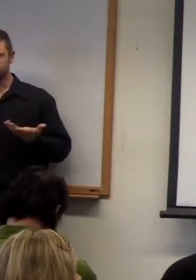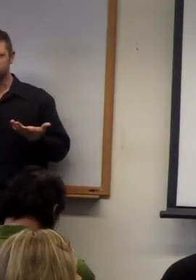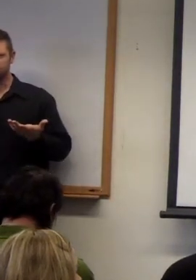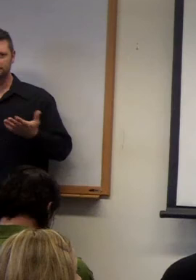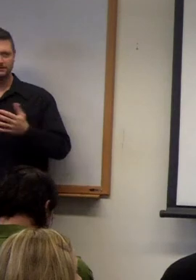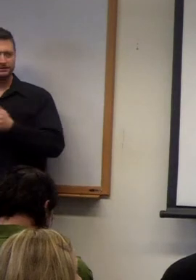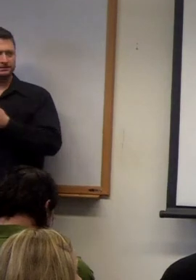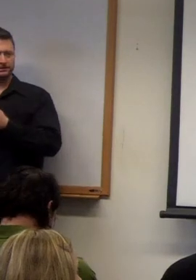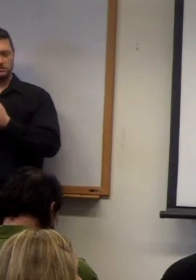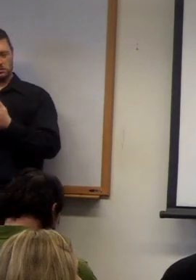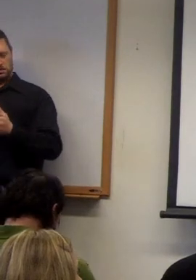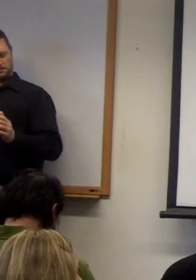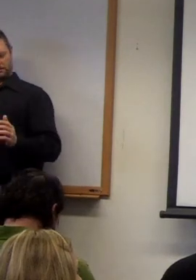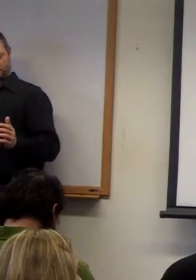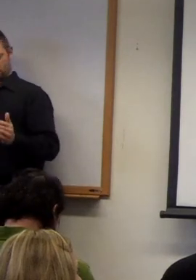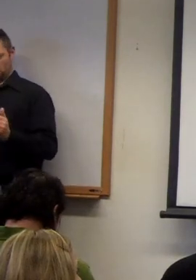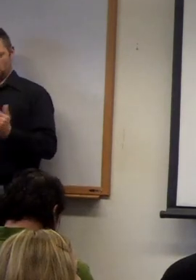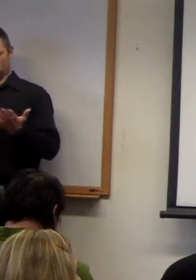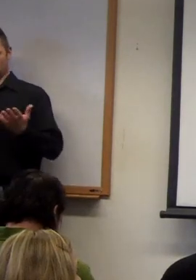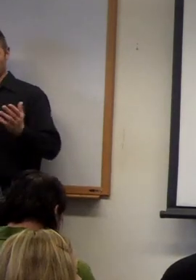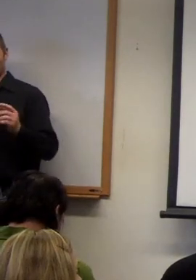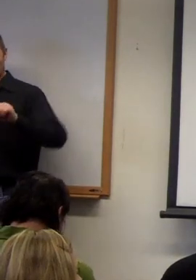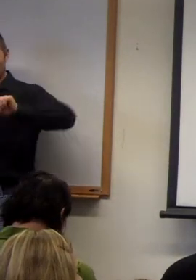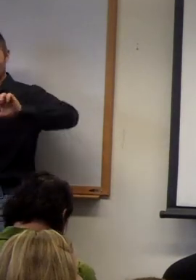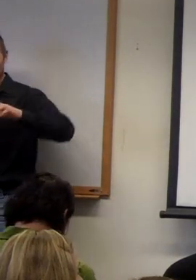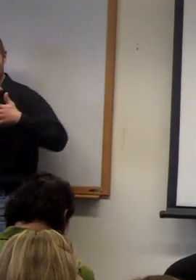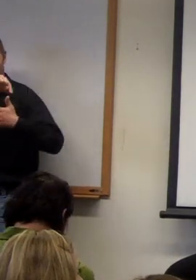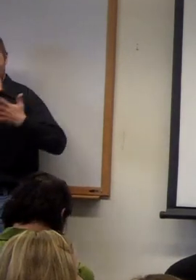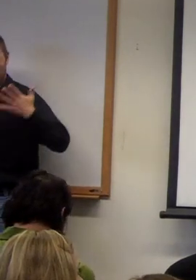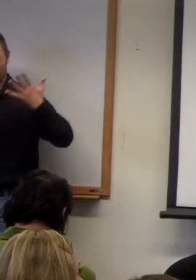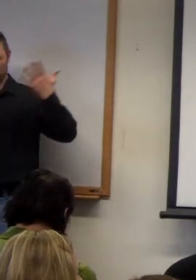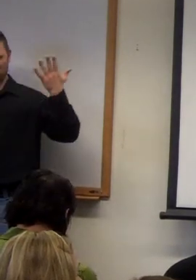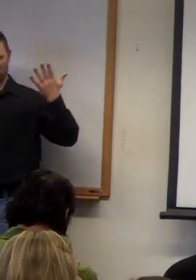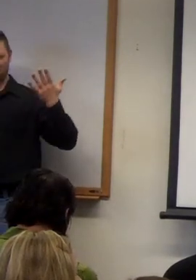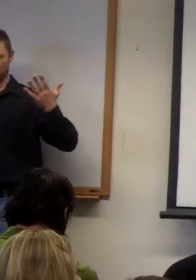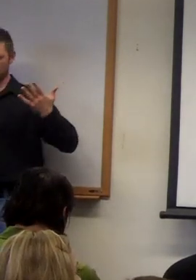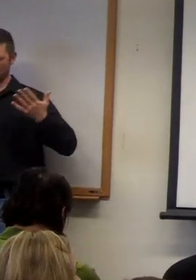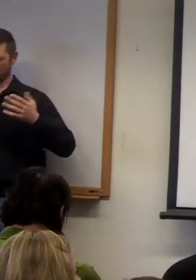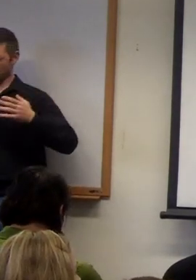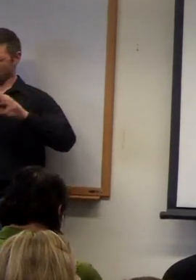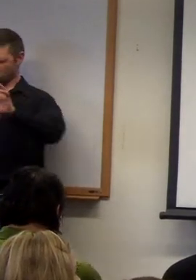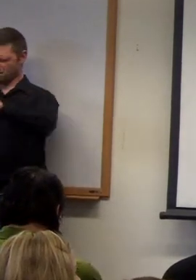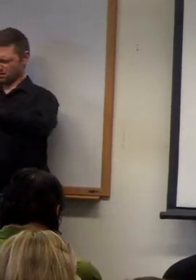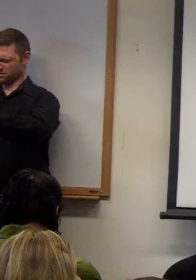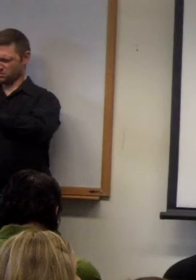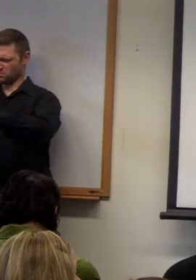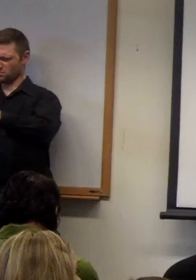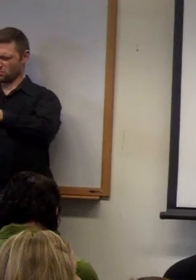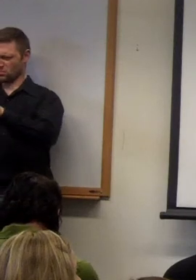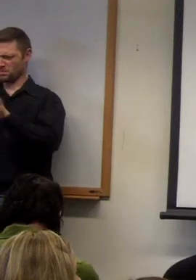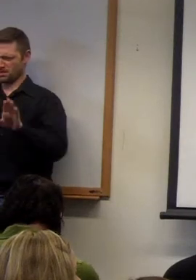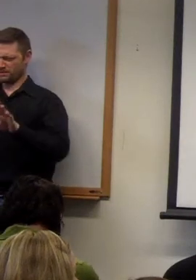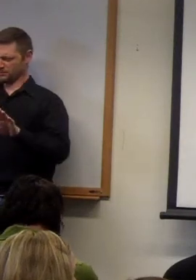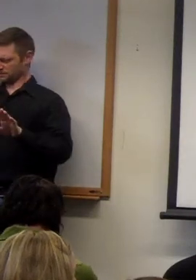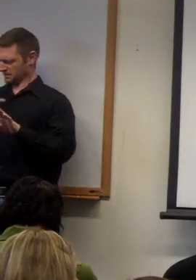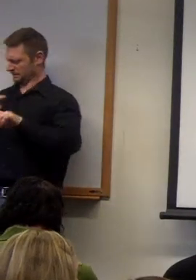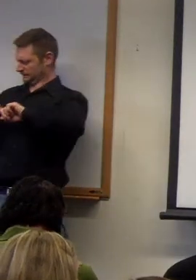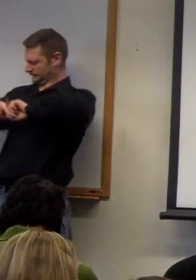that. And so I went to them and I said, what could it have been? Why are you treating these people this way and me this way?